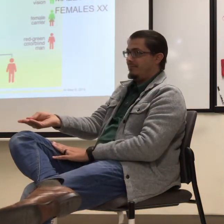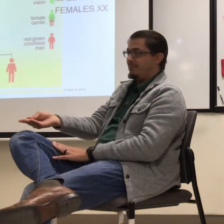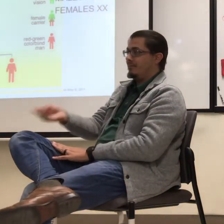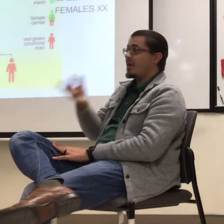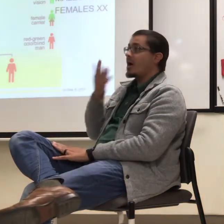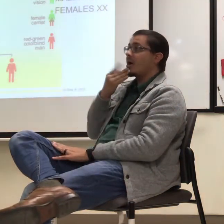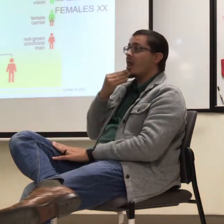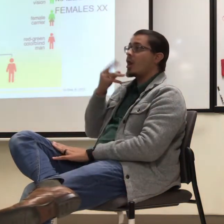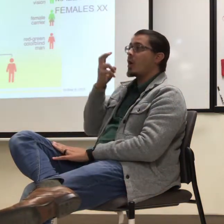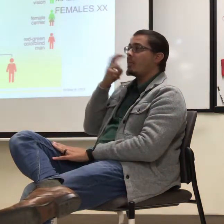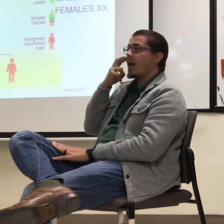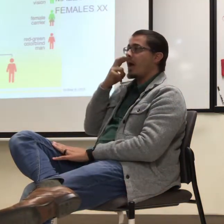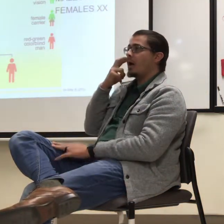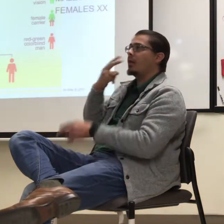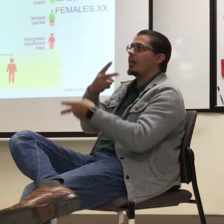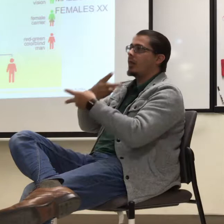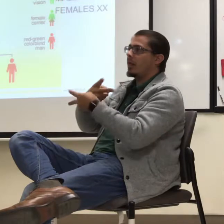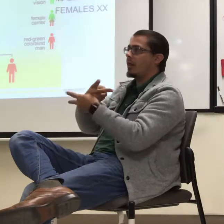colorblind